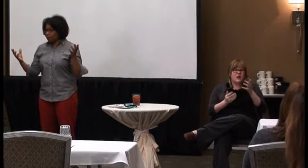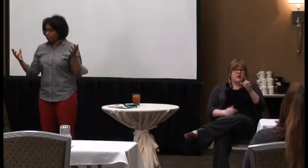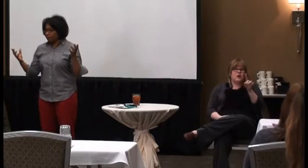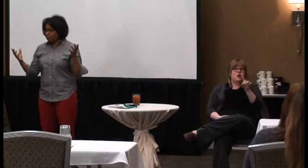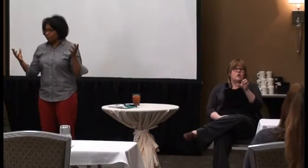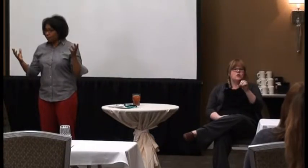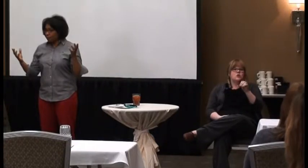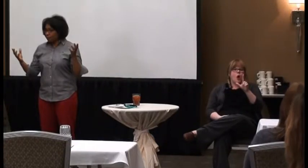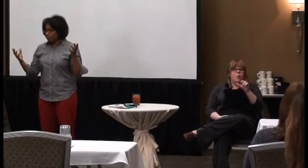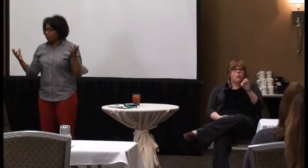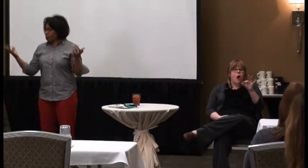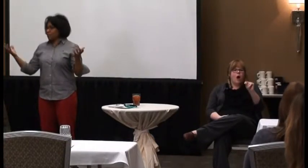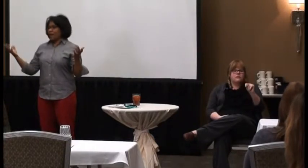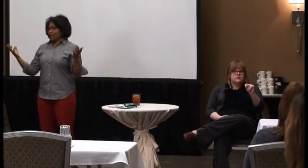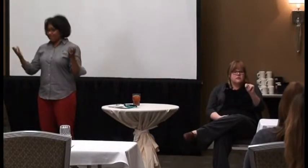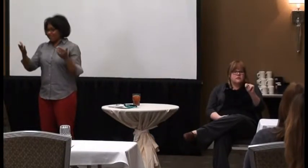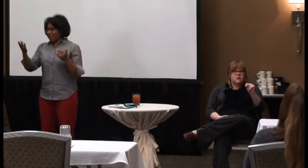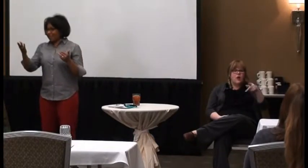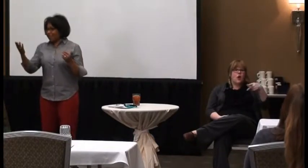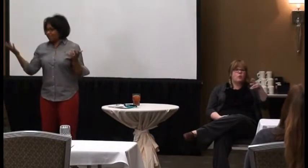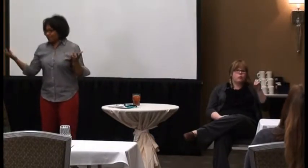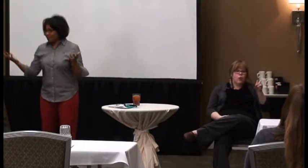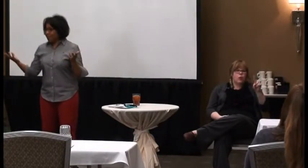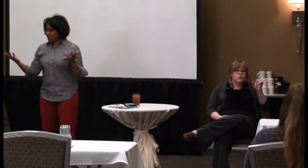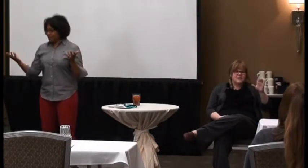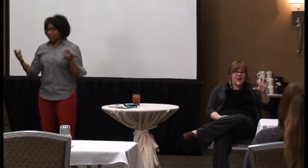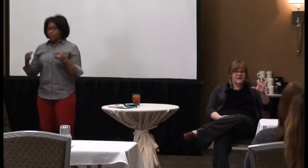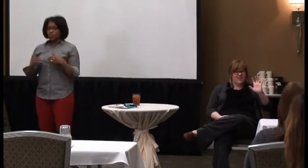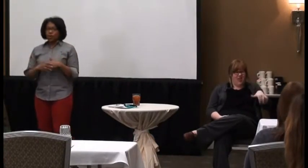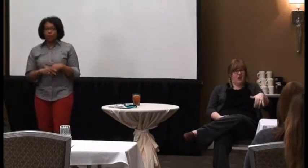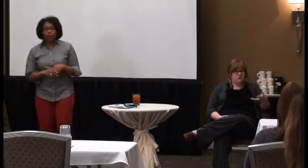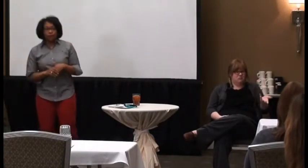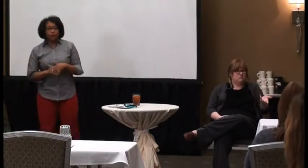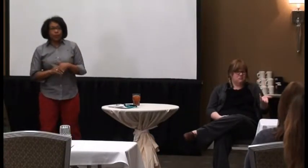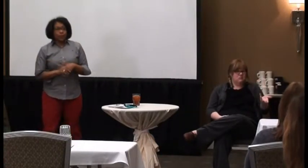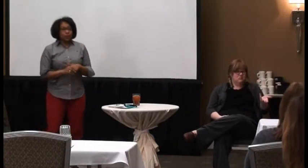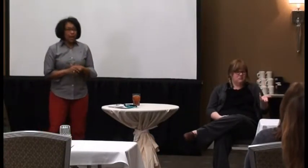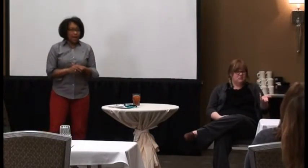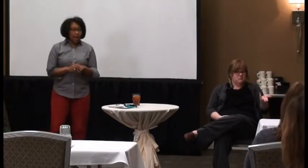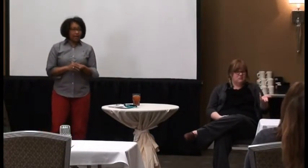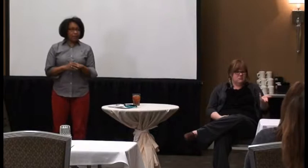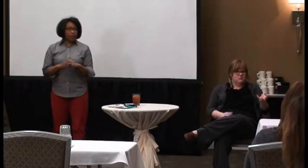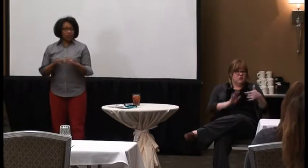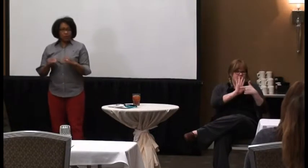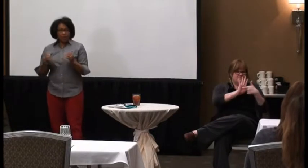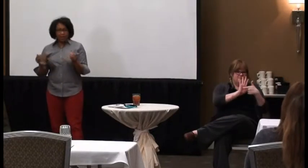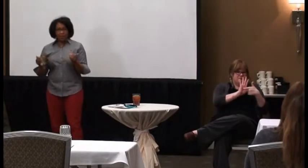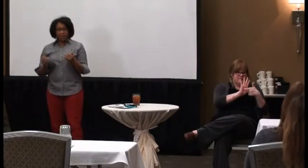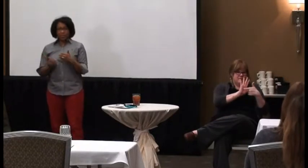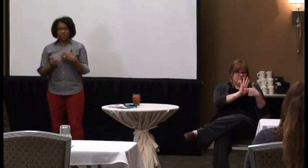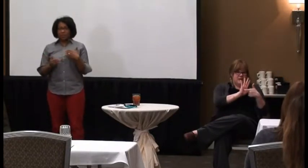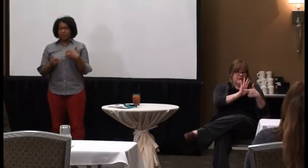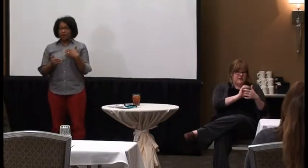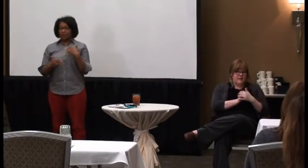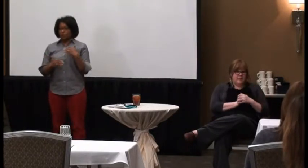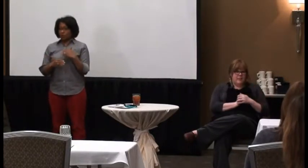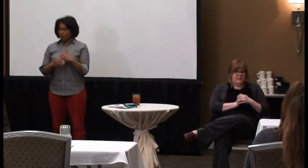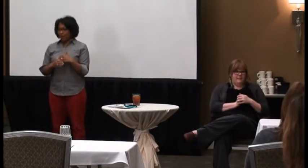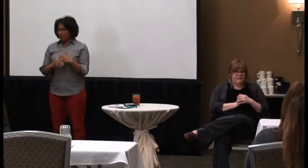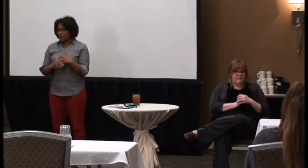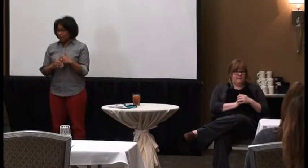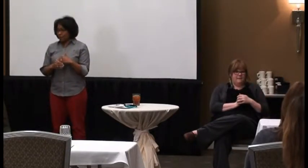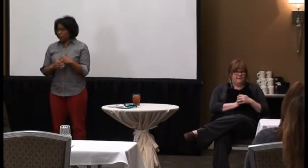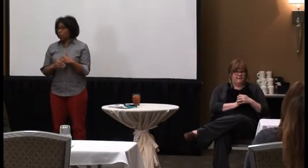one? Prozac. yeah. Prozac. There you go. Right. So you have a group of medications that have either